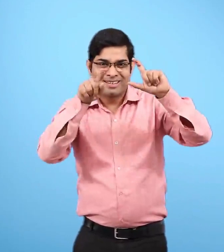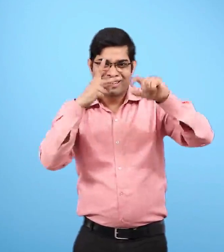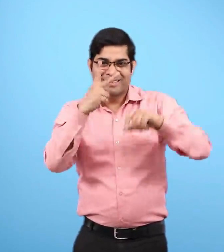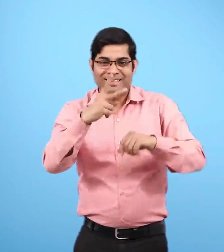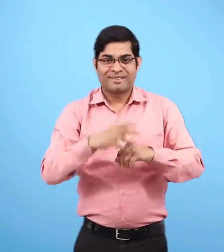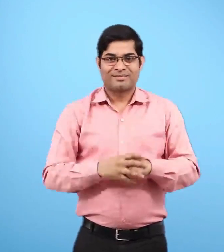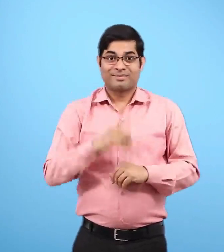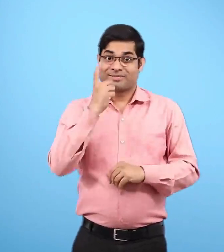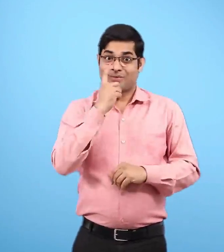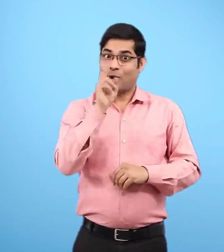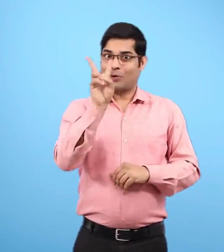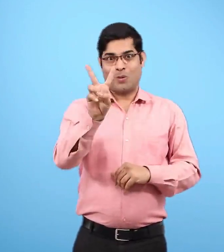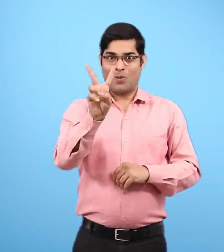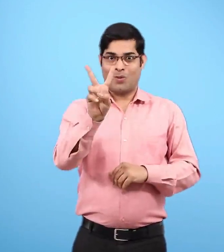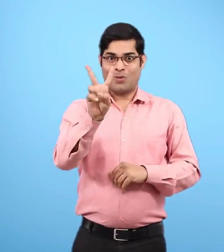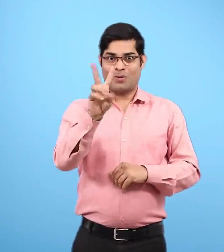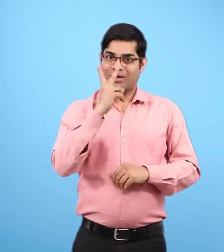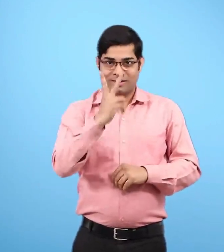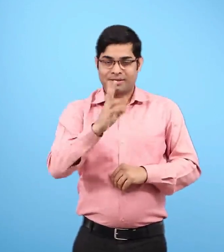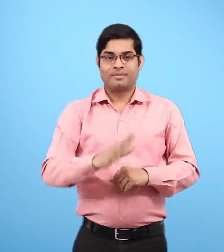the picture of 2 girls,